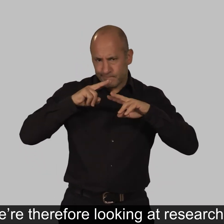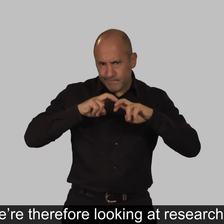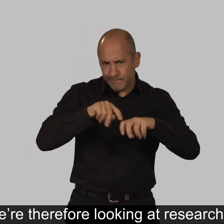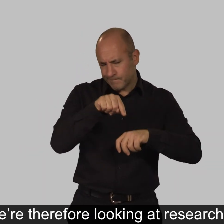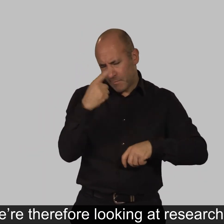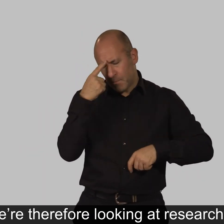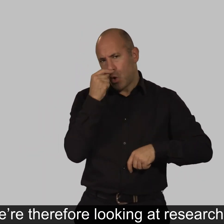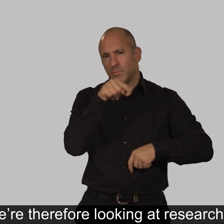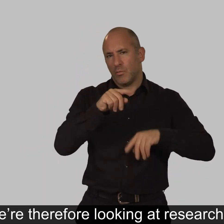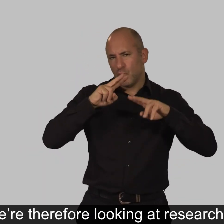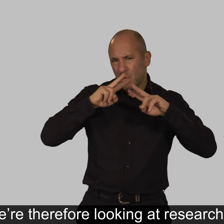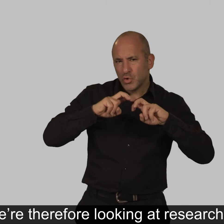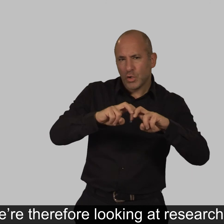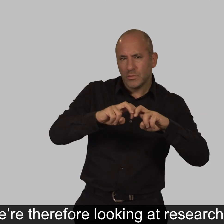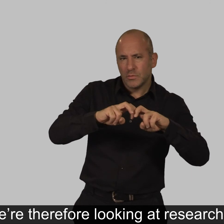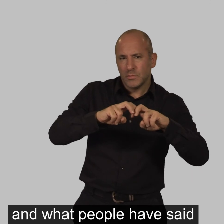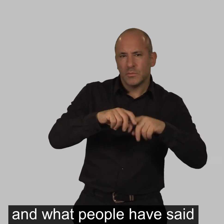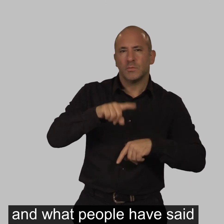We're therefore looking at research